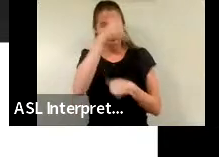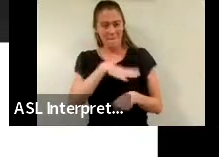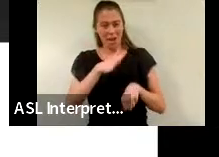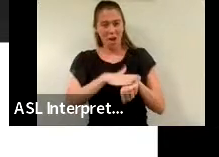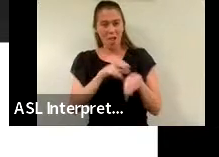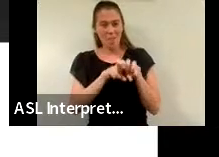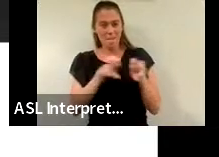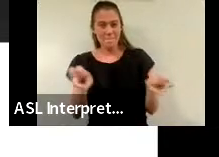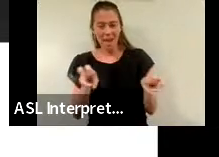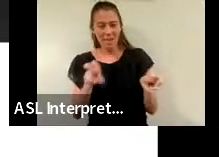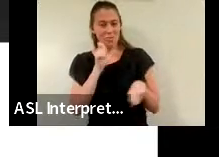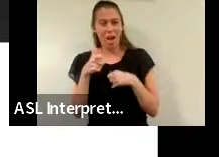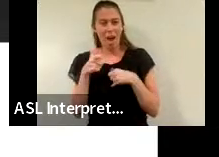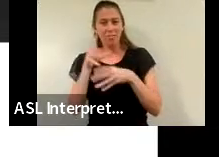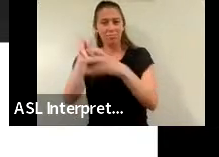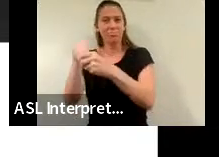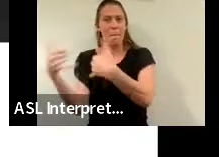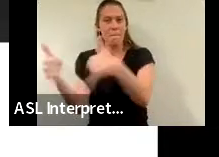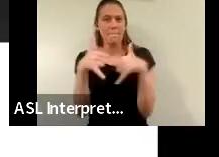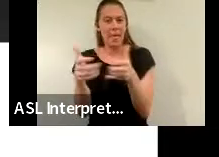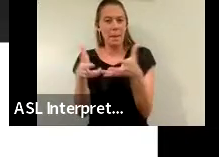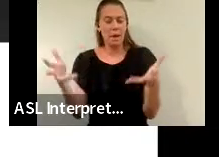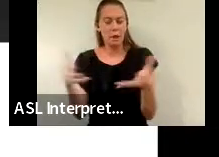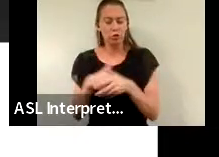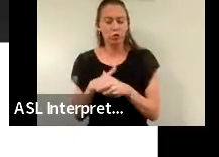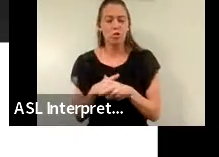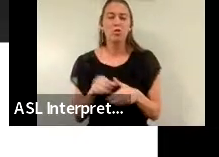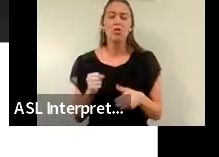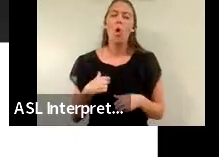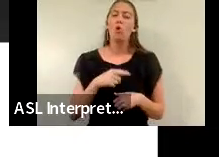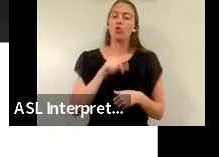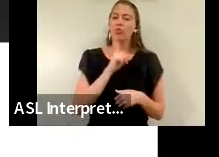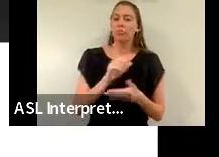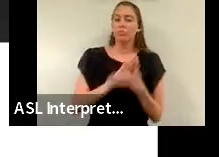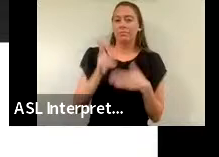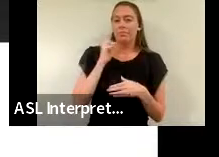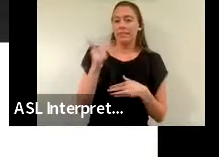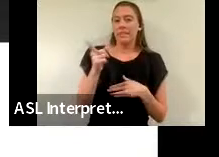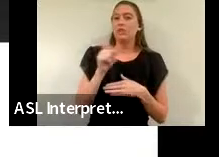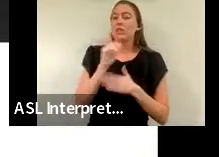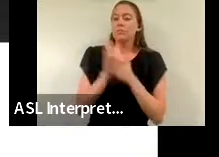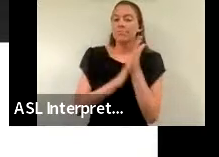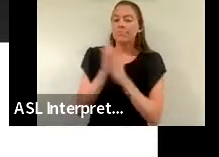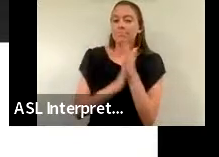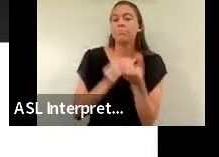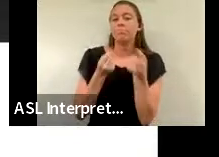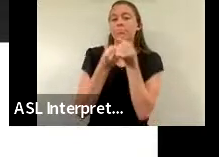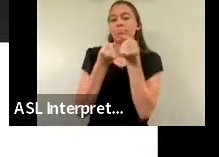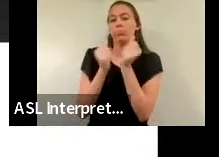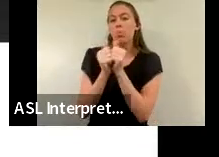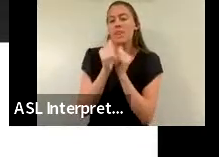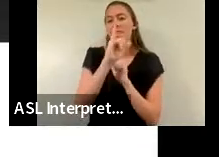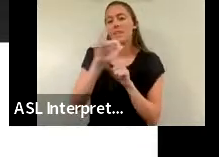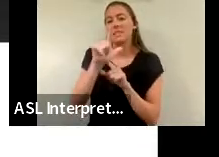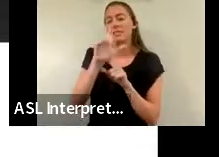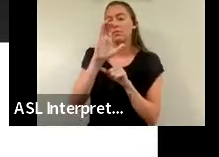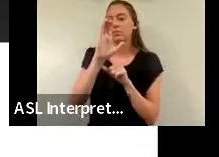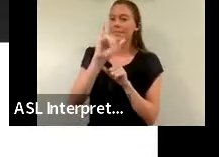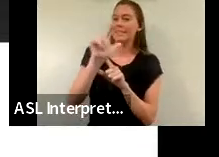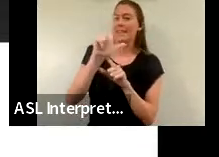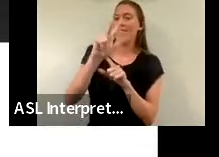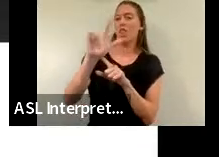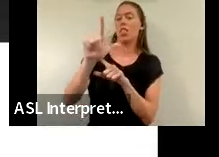a voice for fairness and civil rights based on his experiences in Boston, which at that time was a very racist environment for him to be